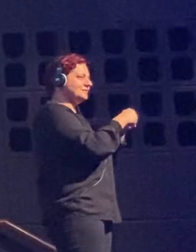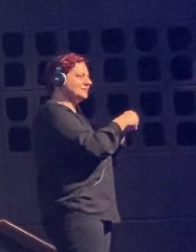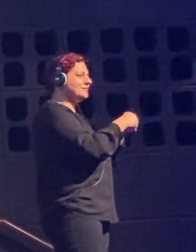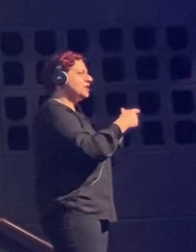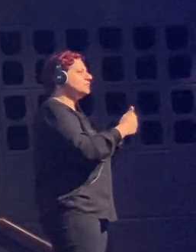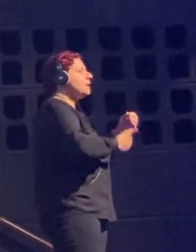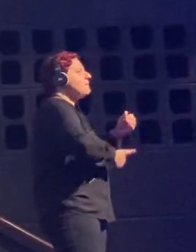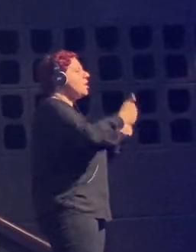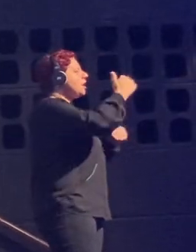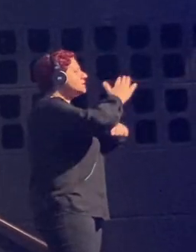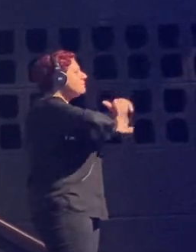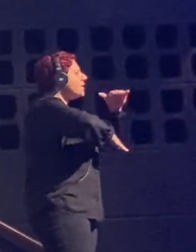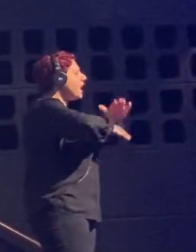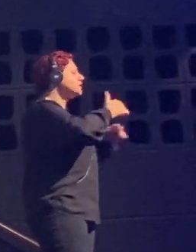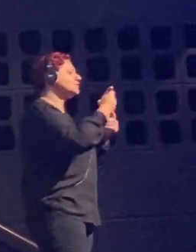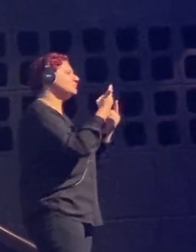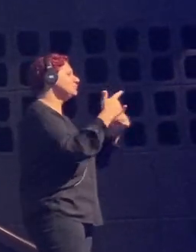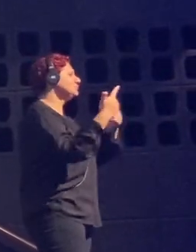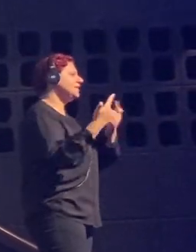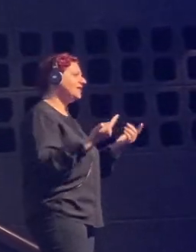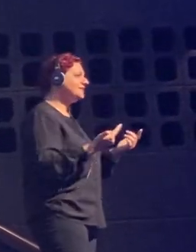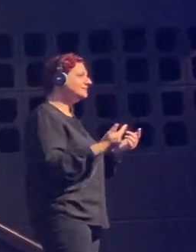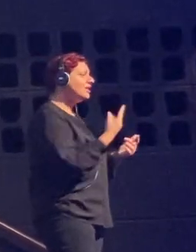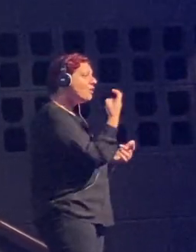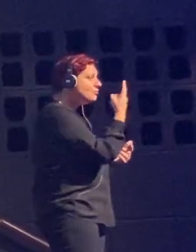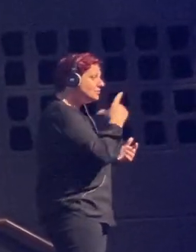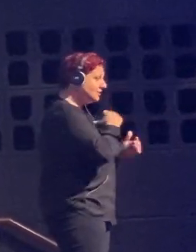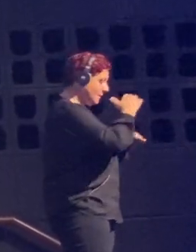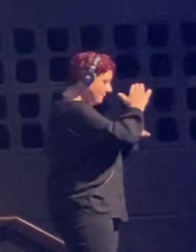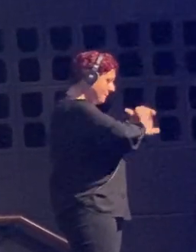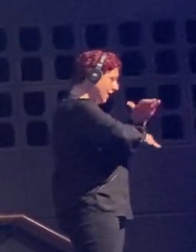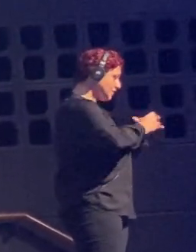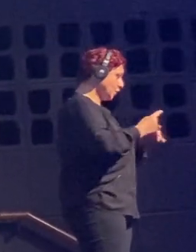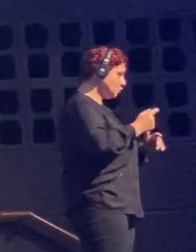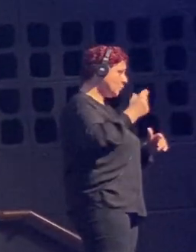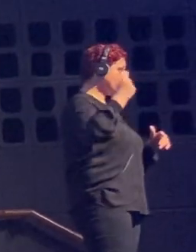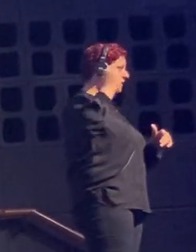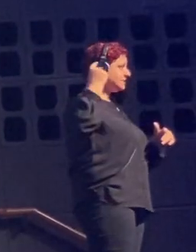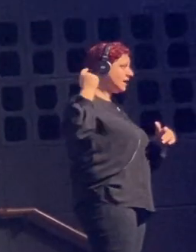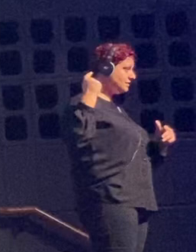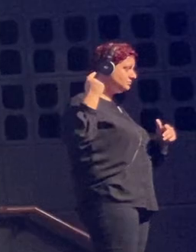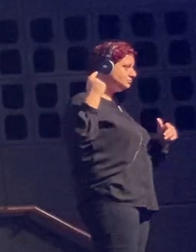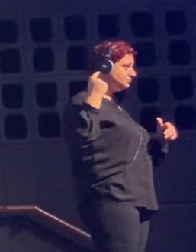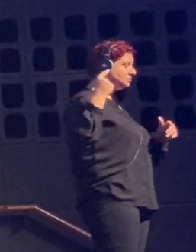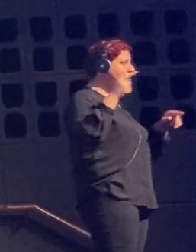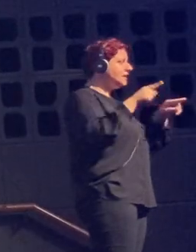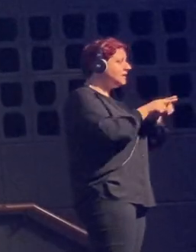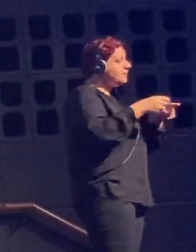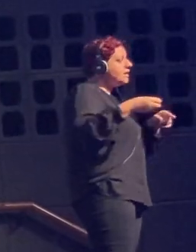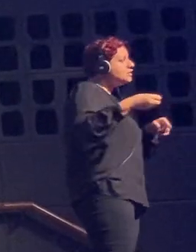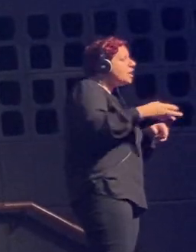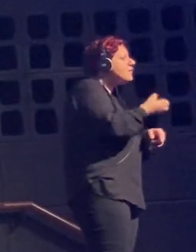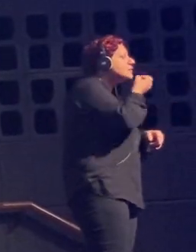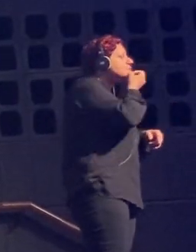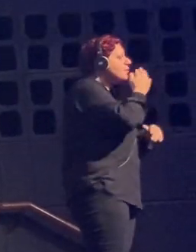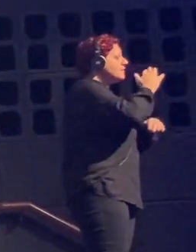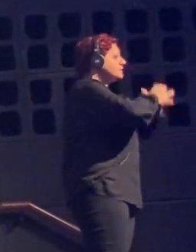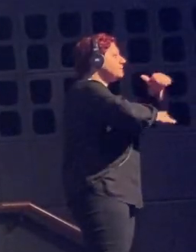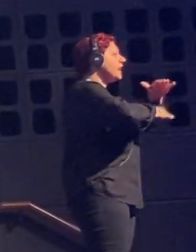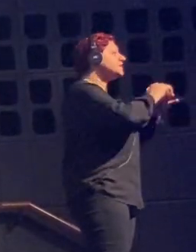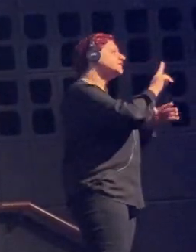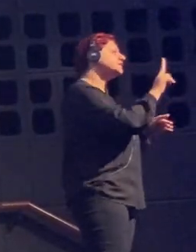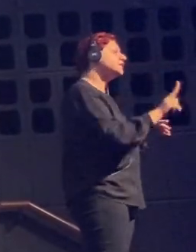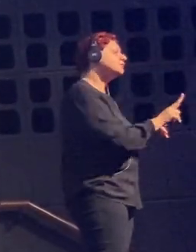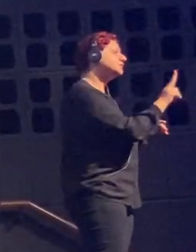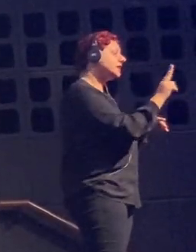anymore. There is only past practice, and best practice is only used by mediocre companies, because you will never be